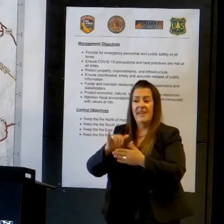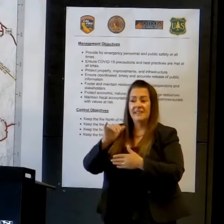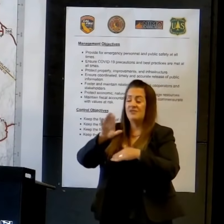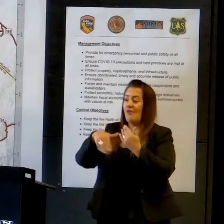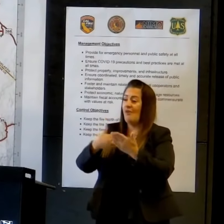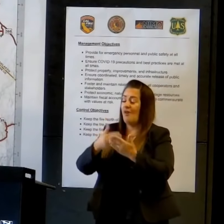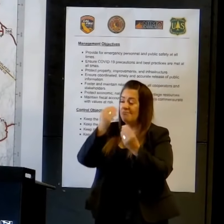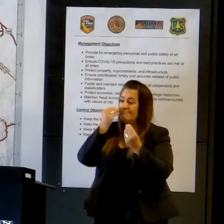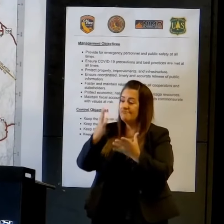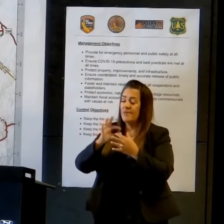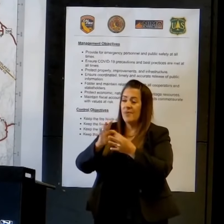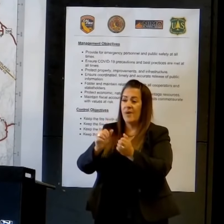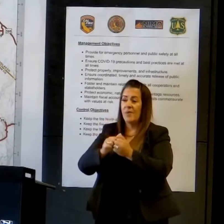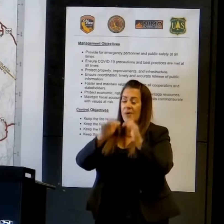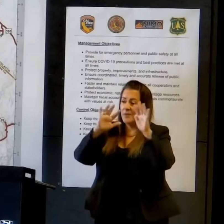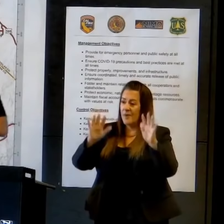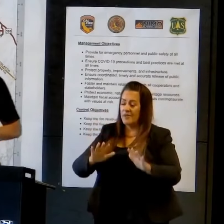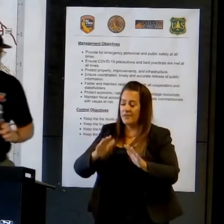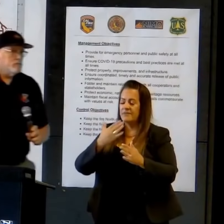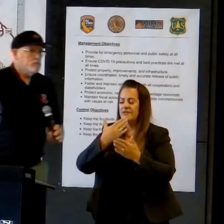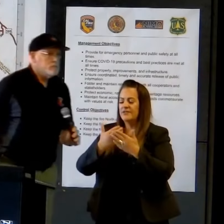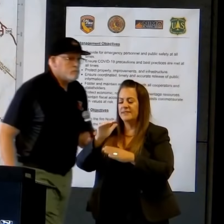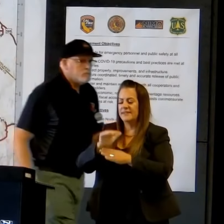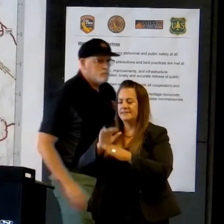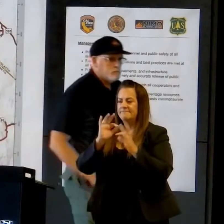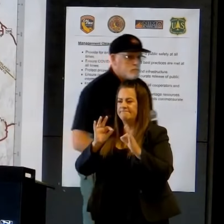this afternoon. You guys have a very good evening. Thank you.